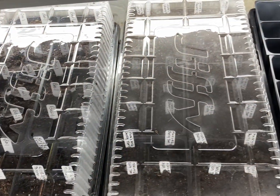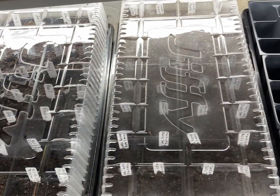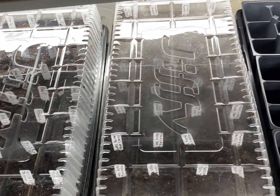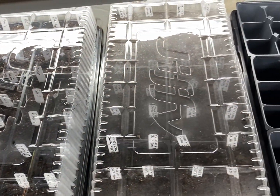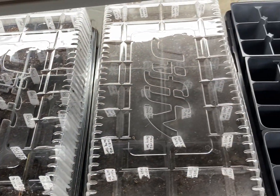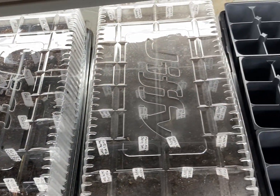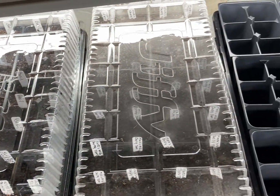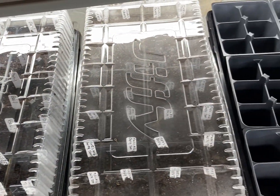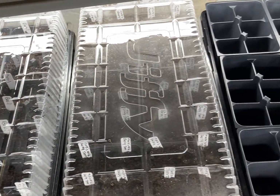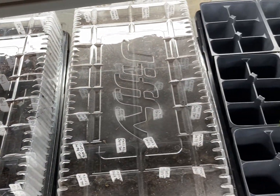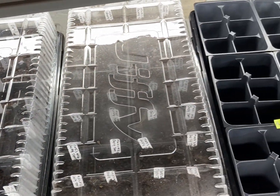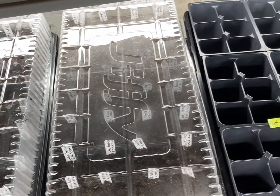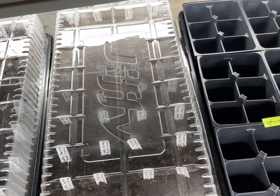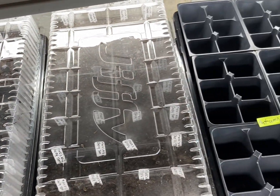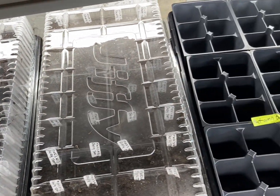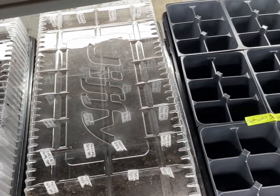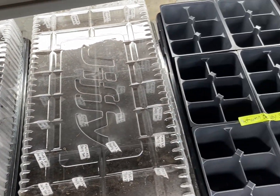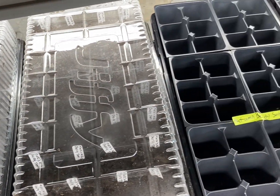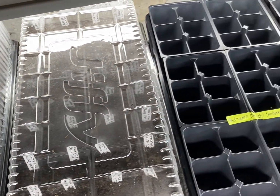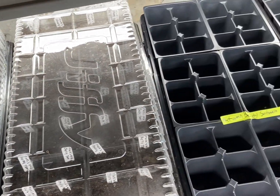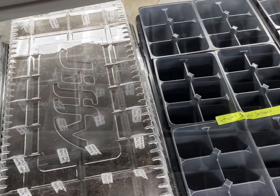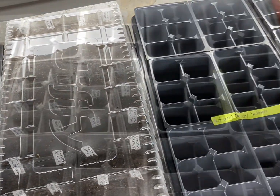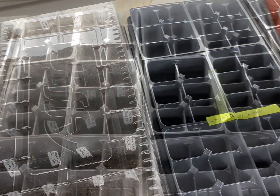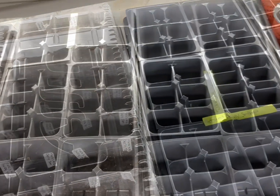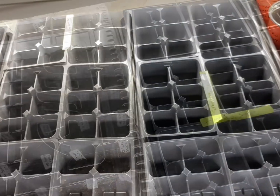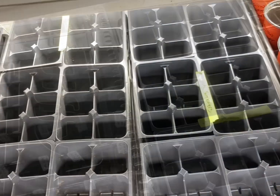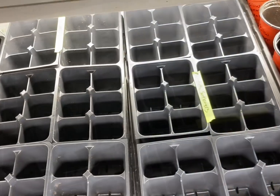in here all over again.